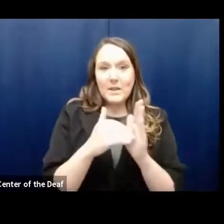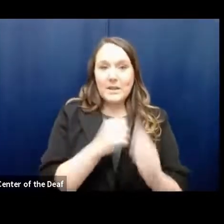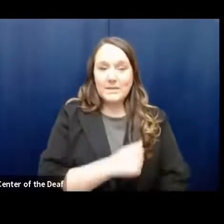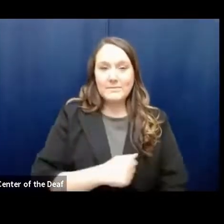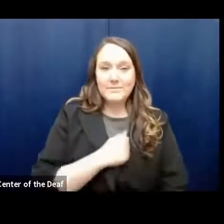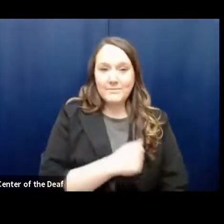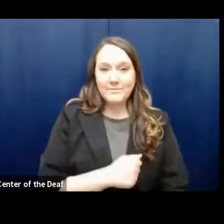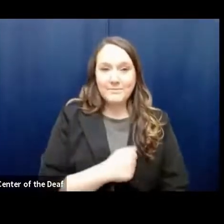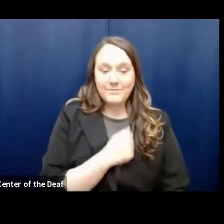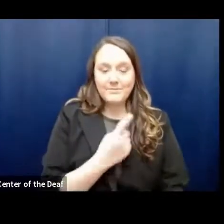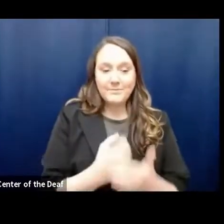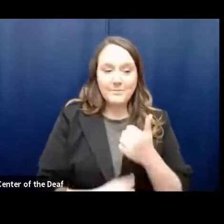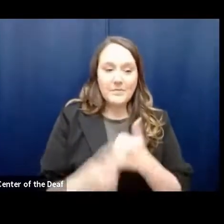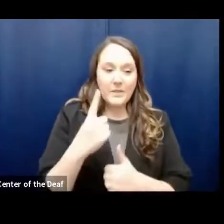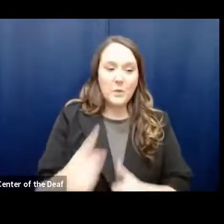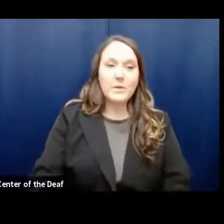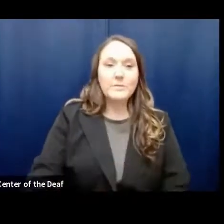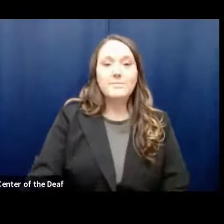everybody.